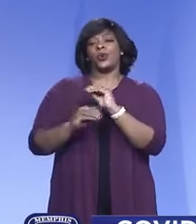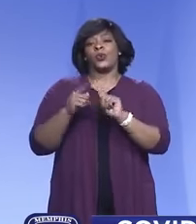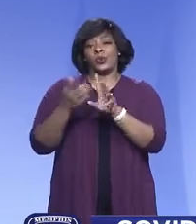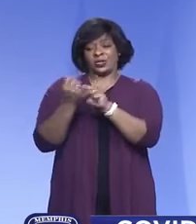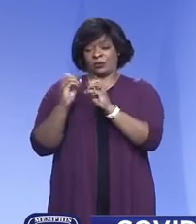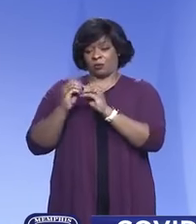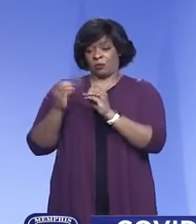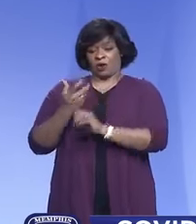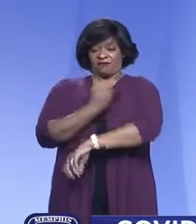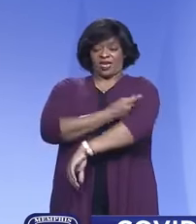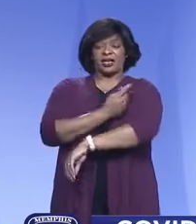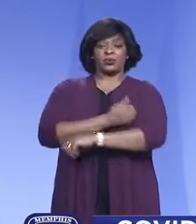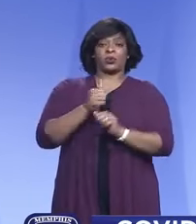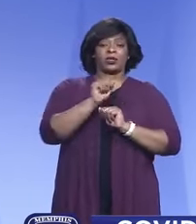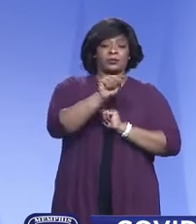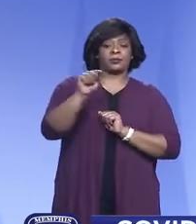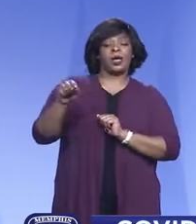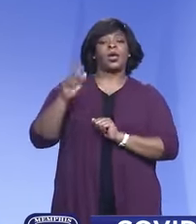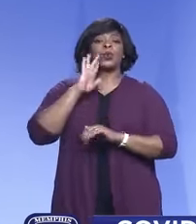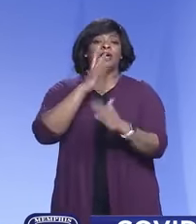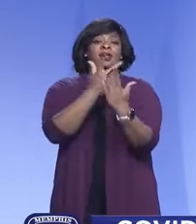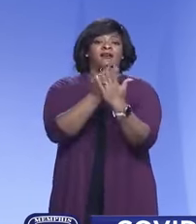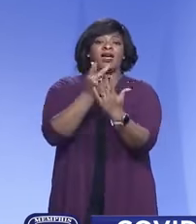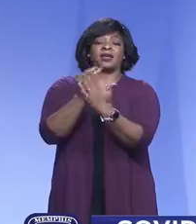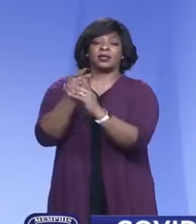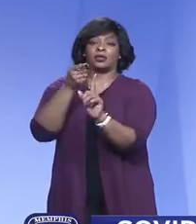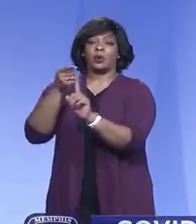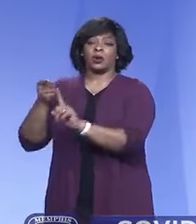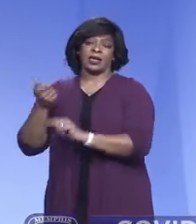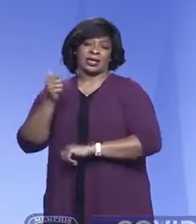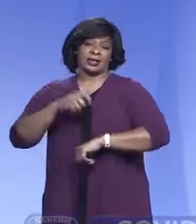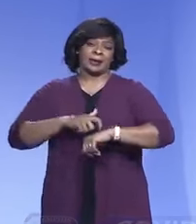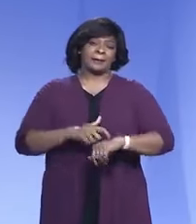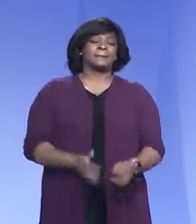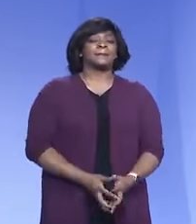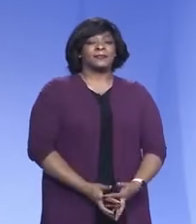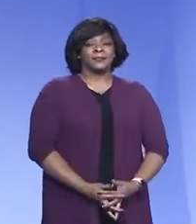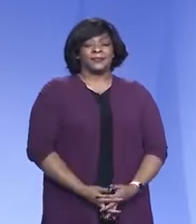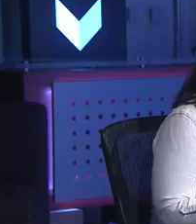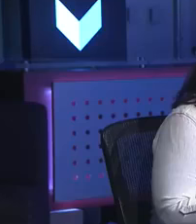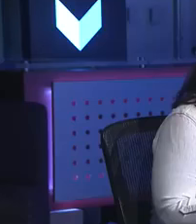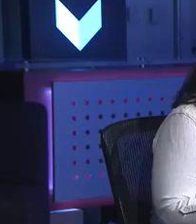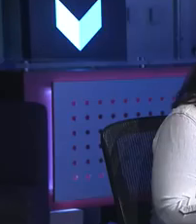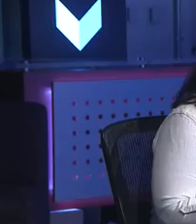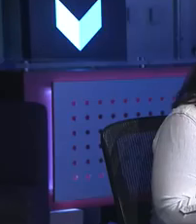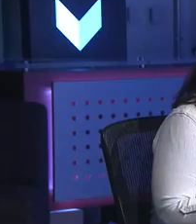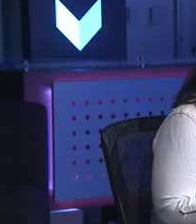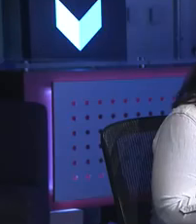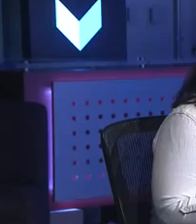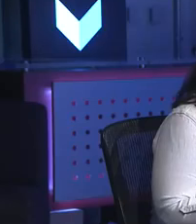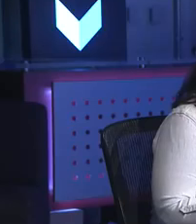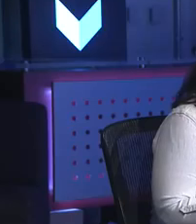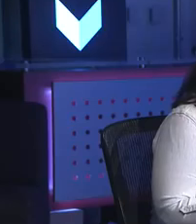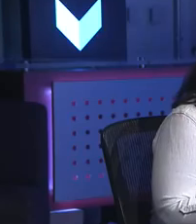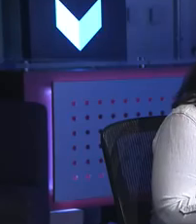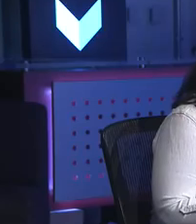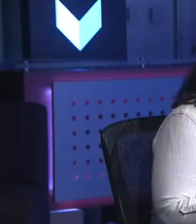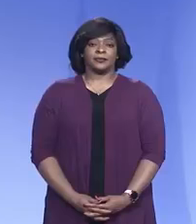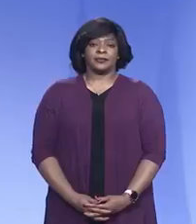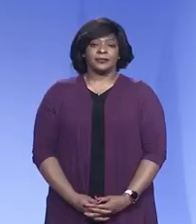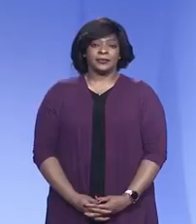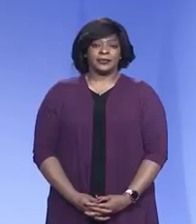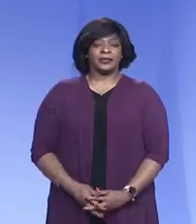and know which populations we're targeting at any given time. Jacob Steimer, Memphis Business Journal.